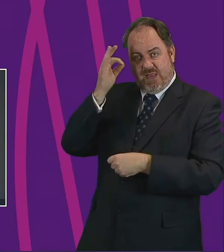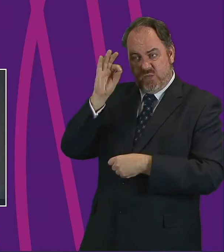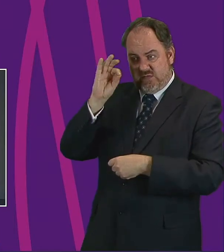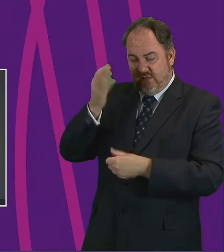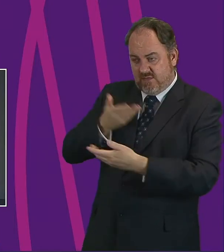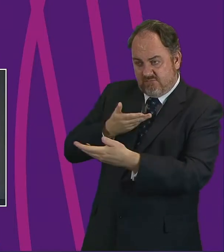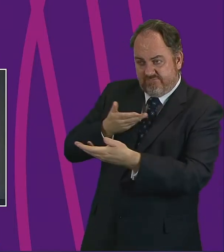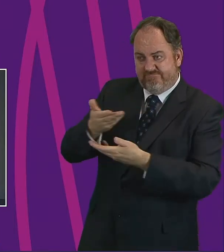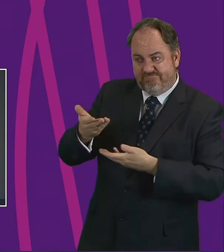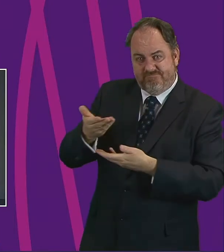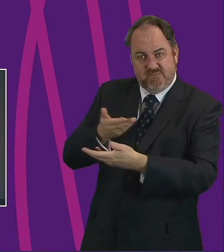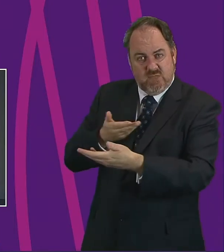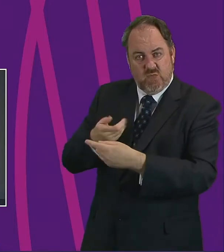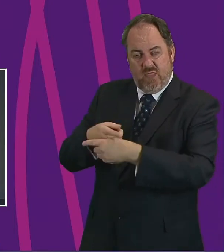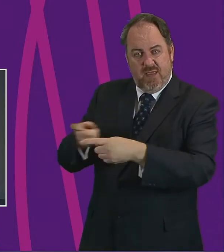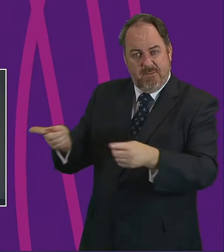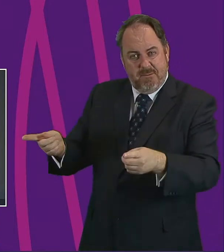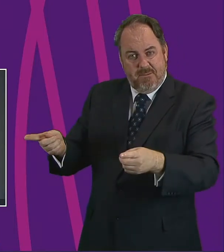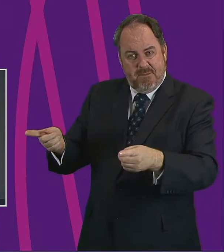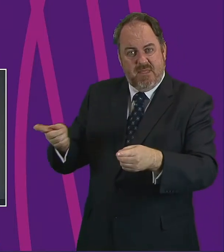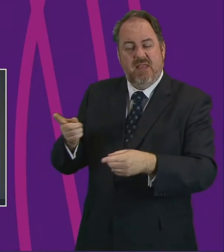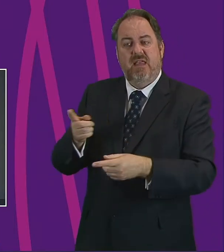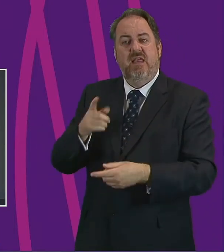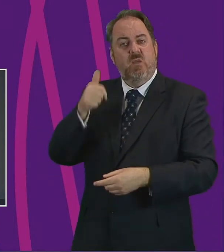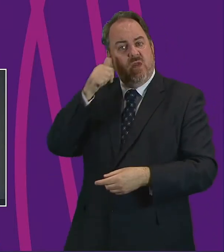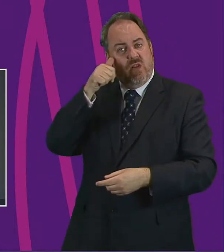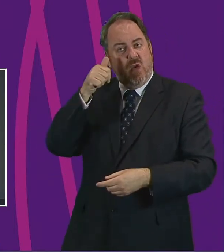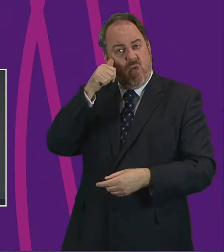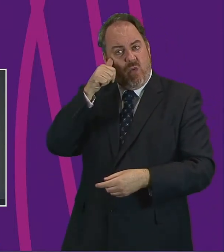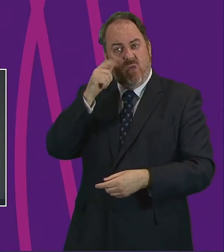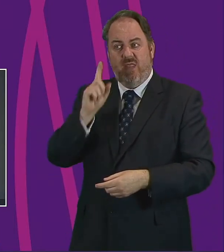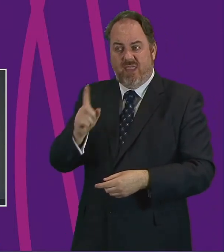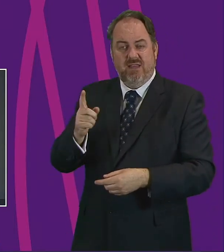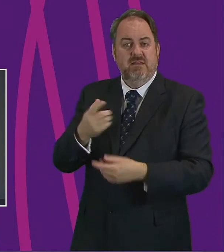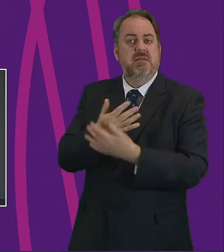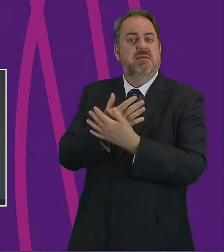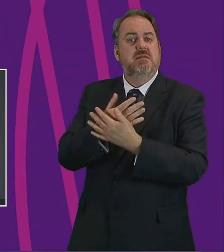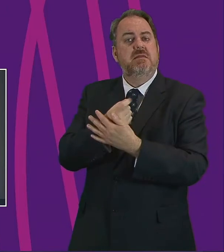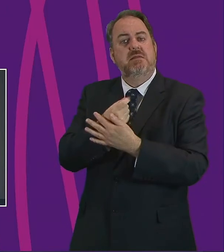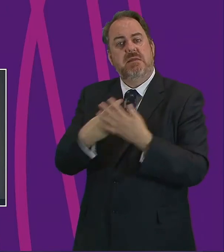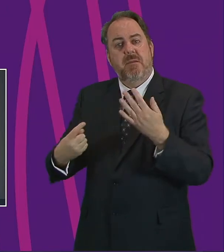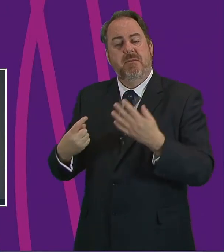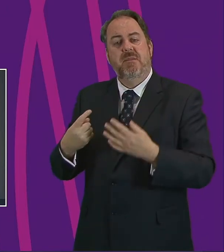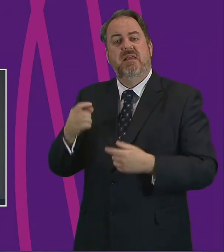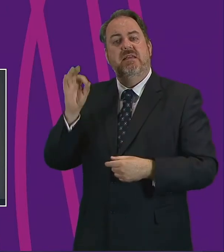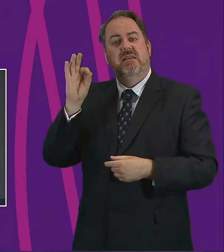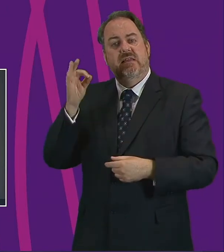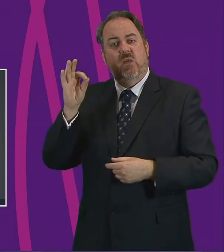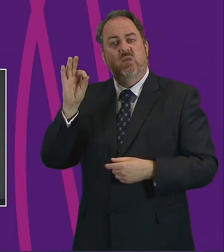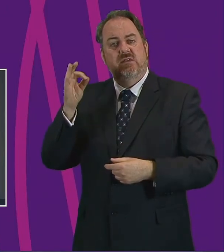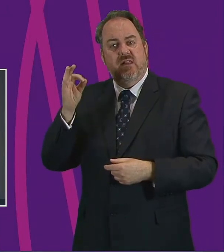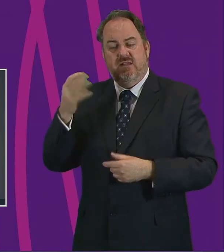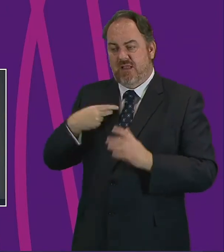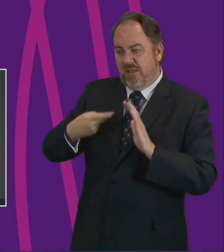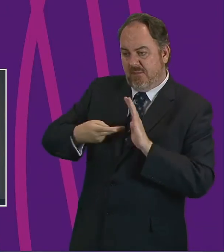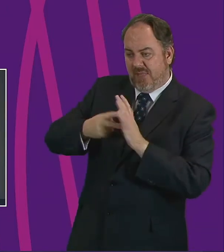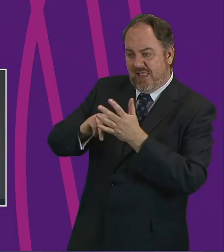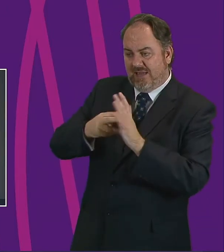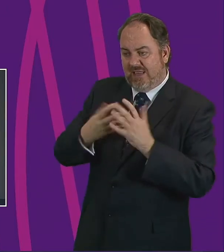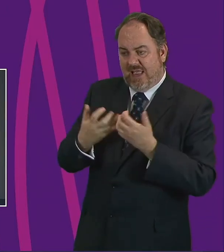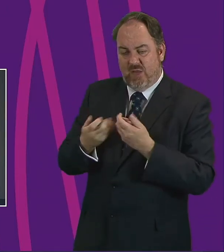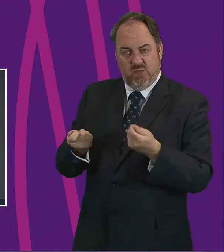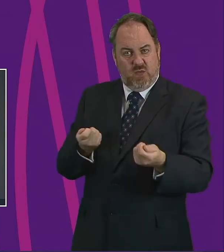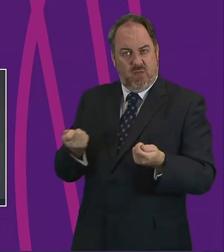these the discussions that have been agreed to take forward. We will look